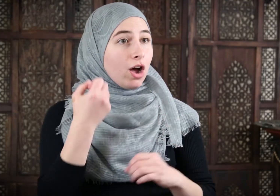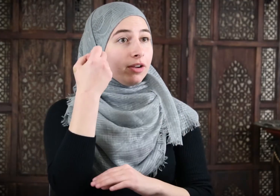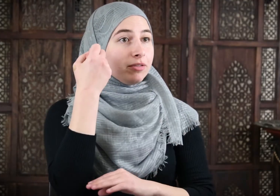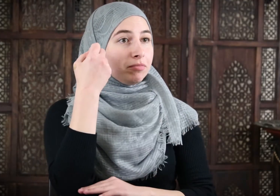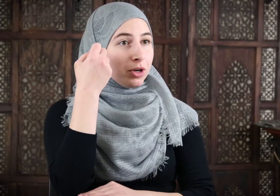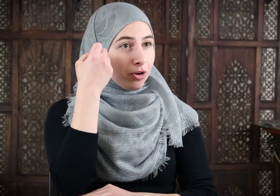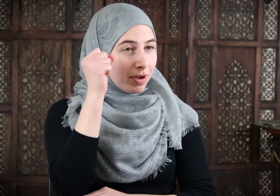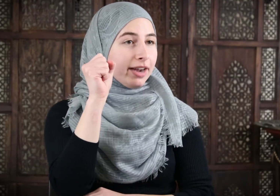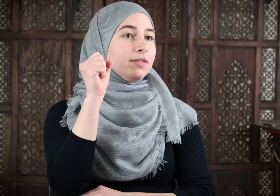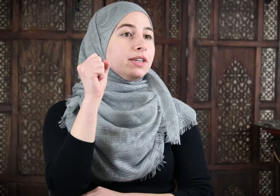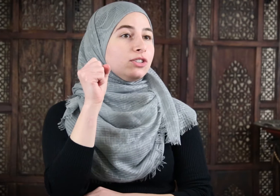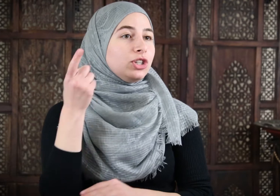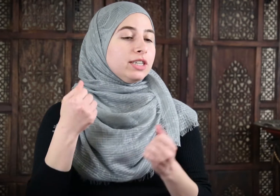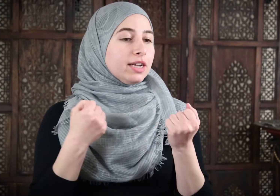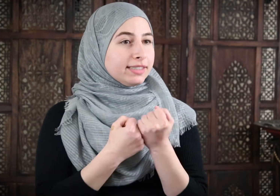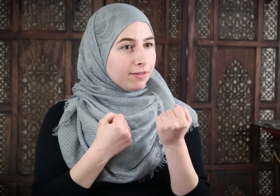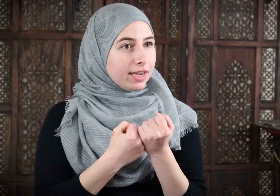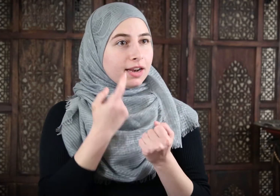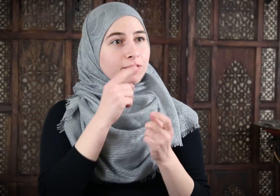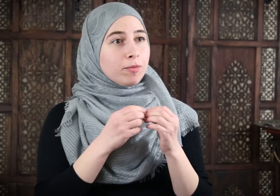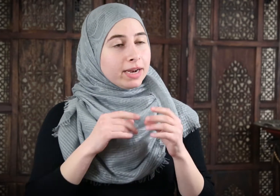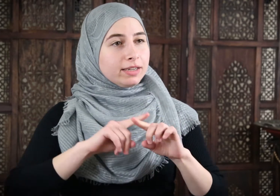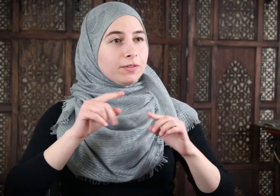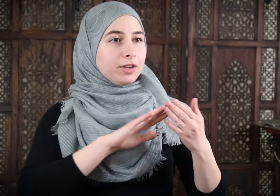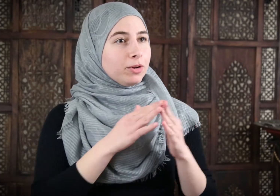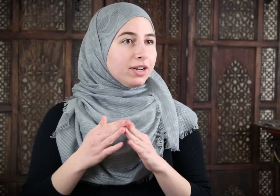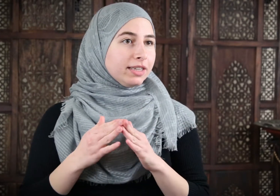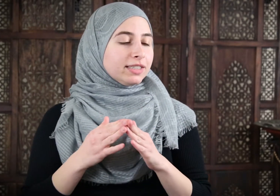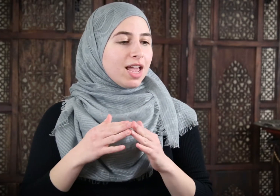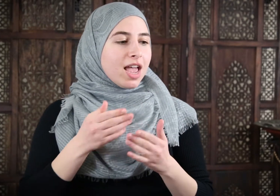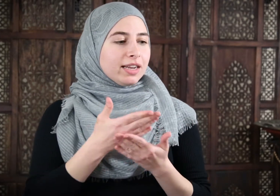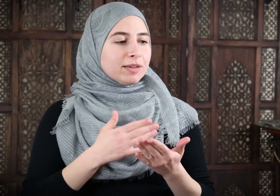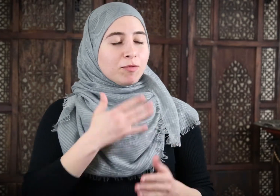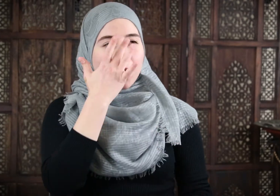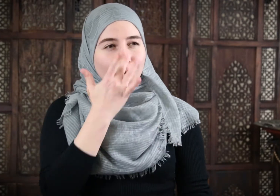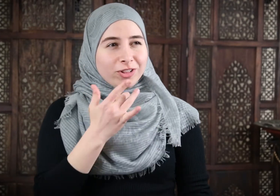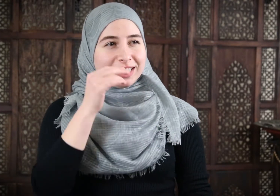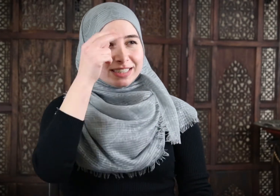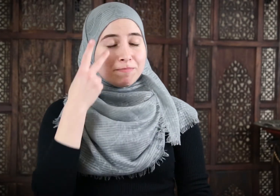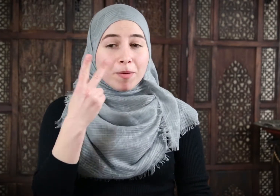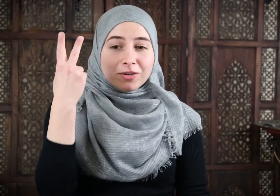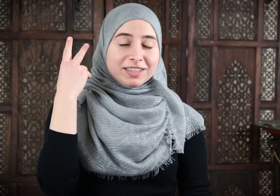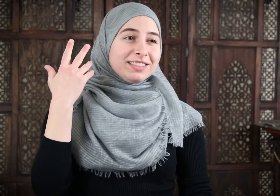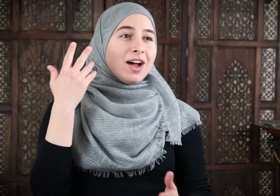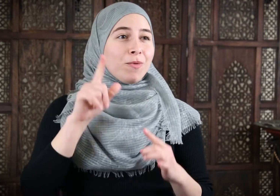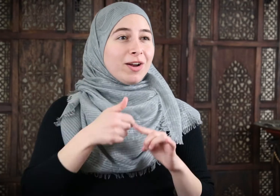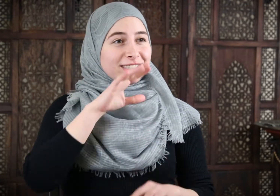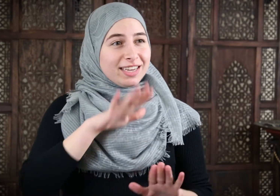strong, activist. She has advocated for many different communities. And some of my earliest memories when I was a